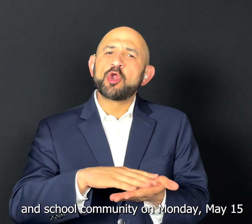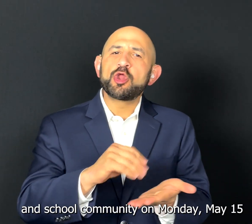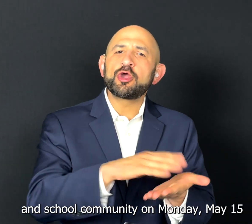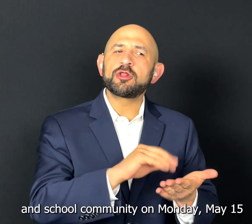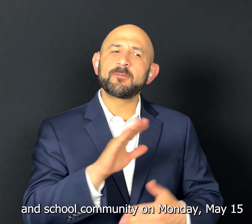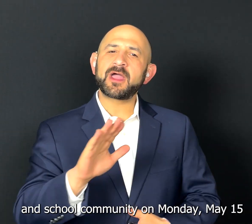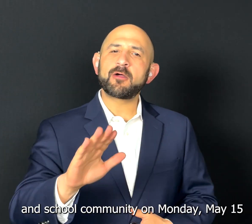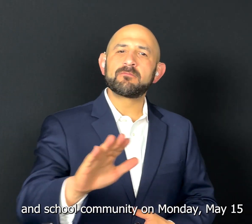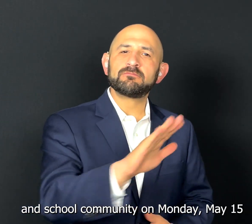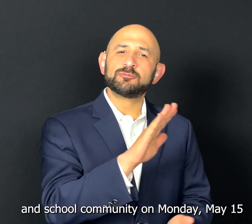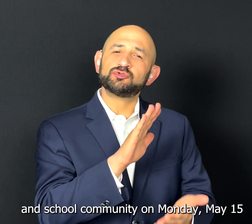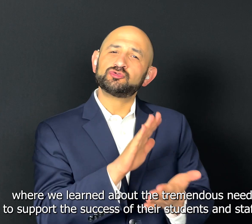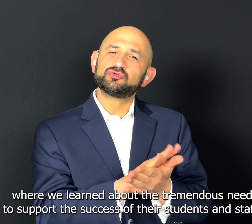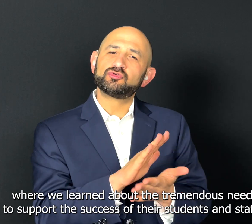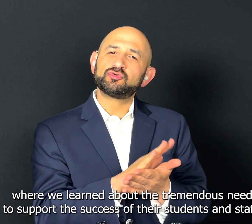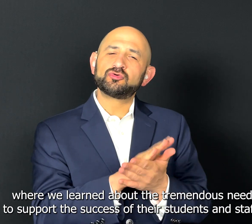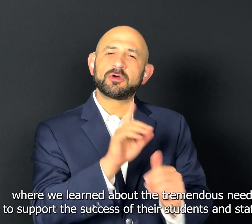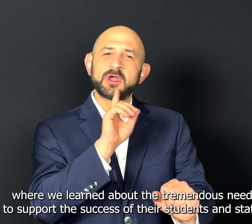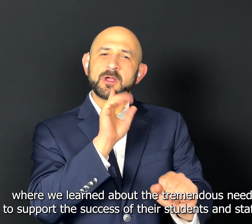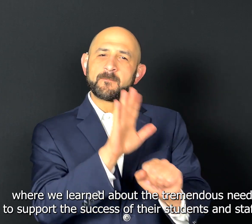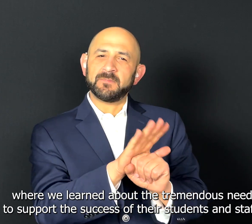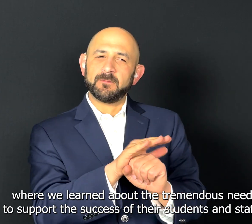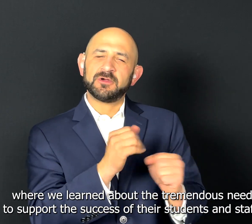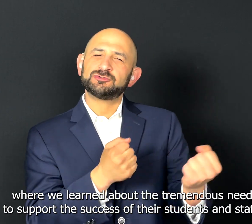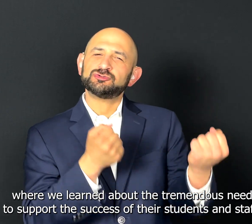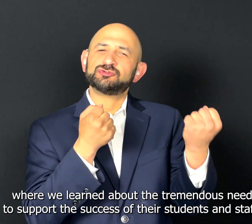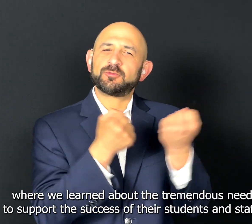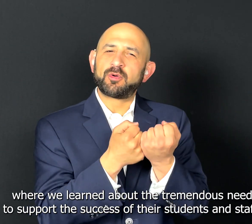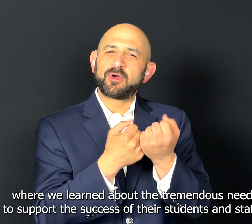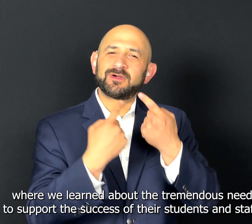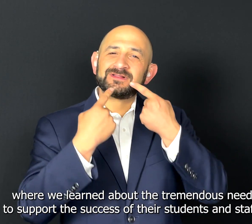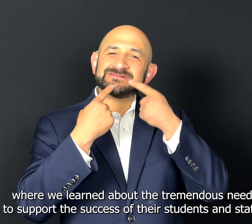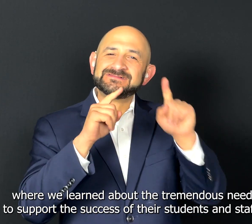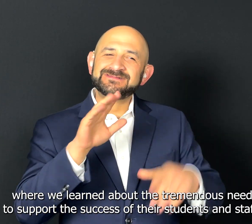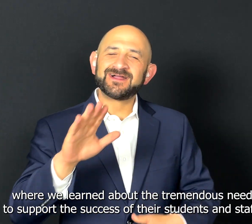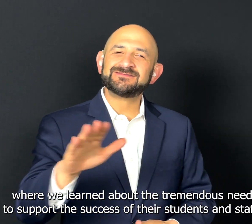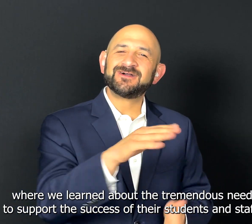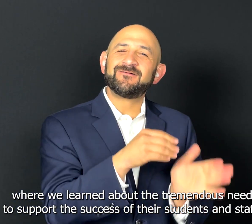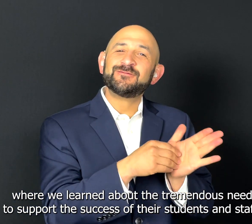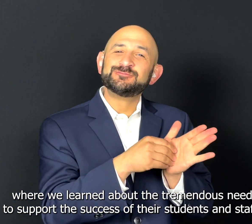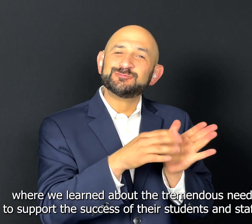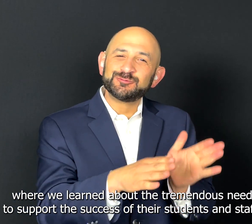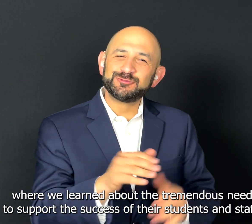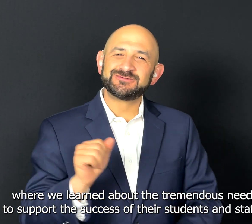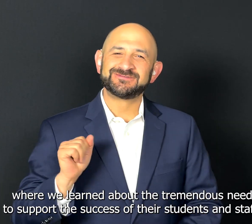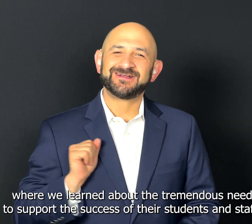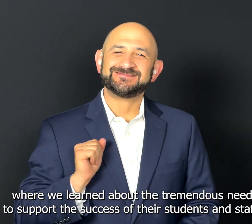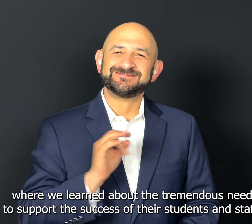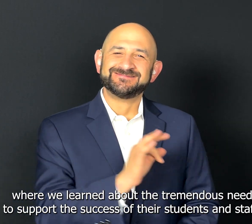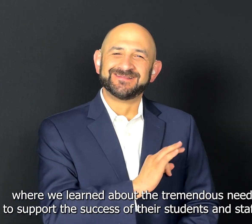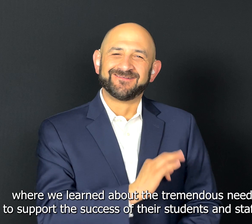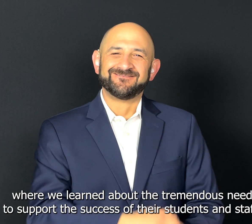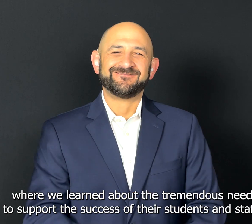Monday, May 15th, where we learned about the tremendous need to support the success of their students and staff.